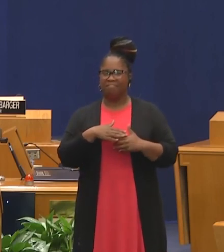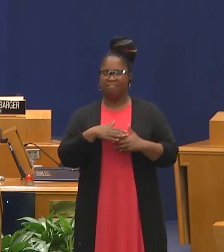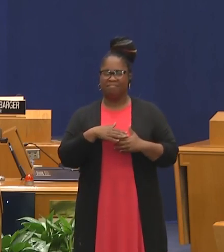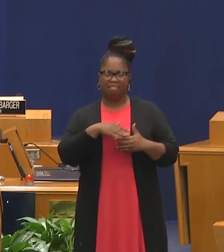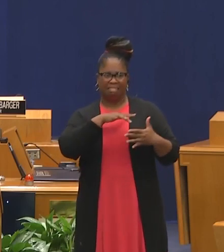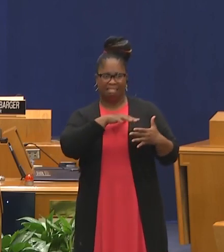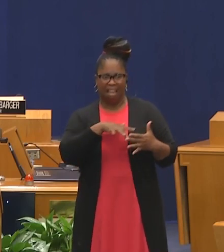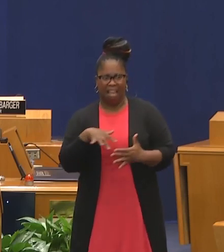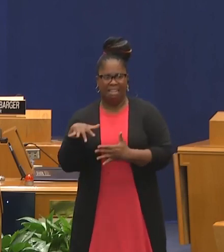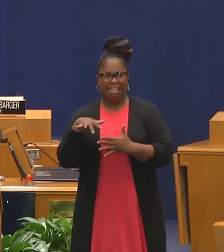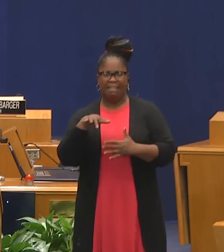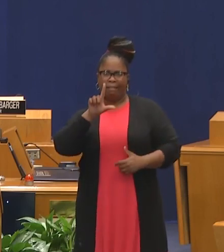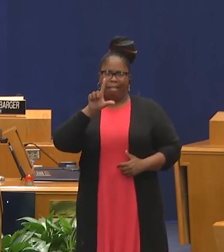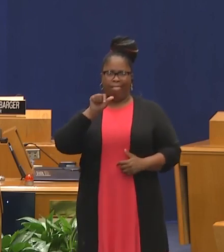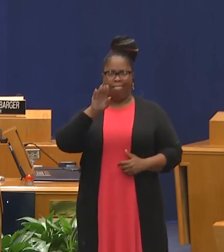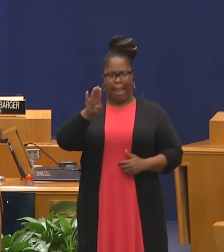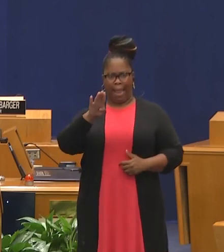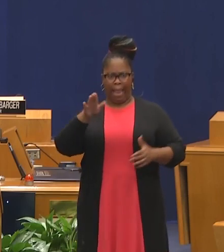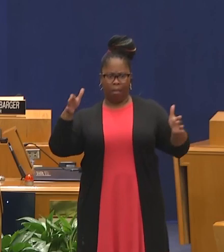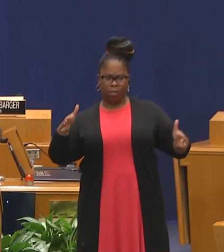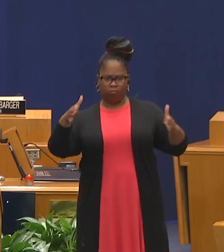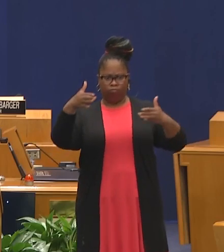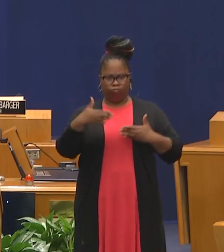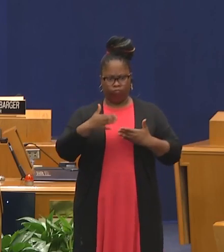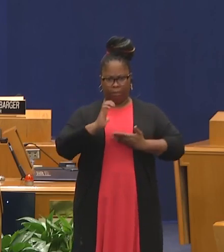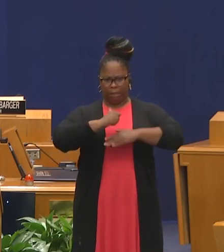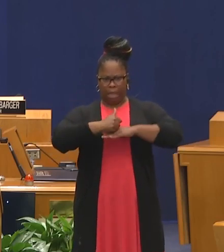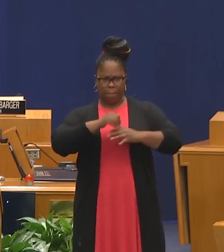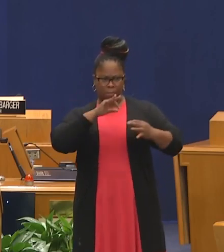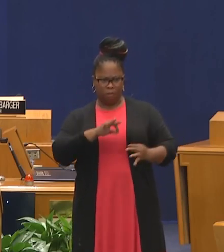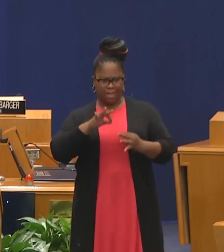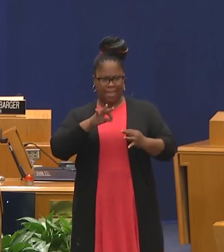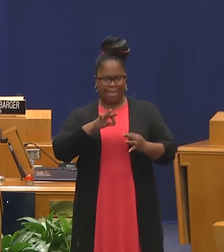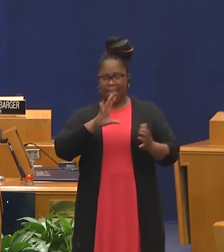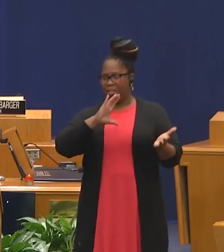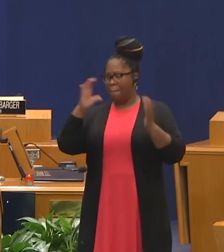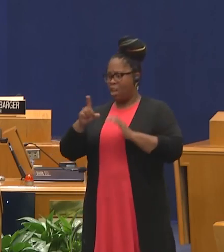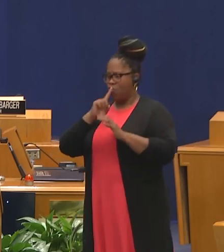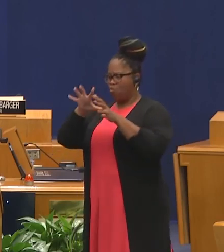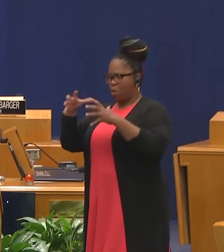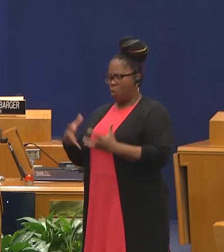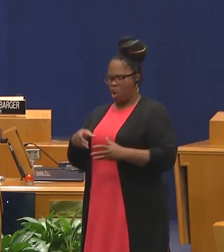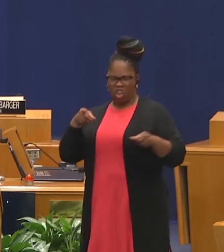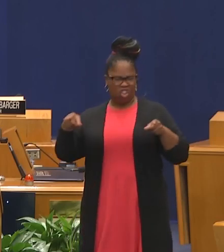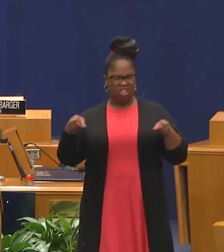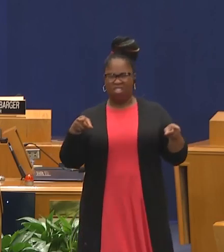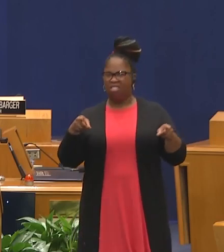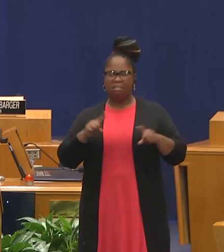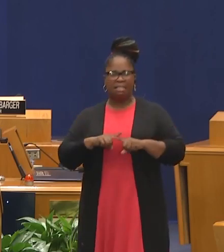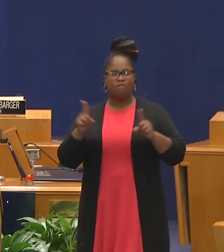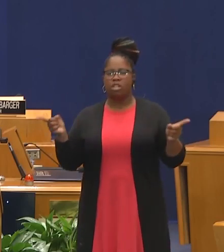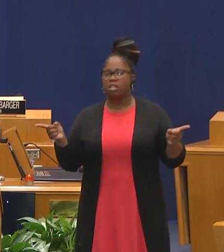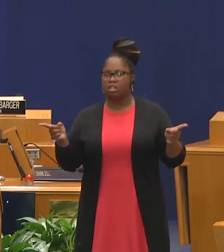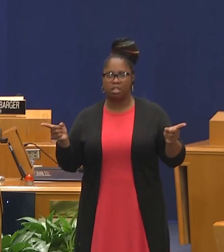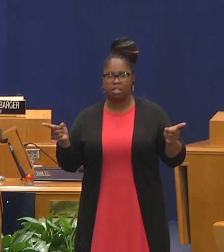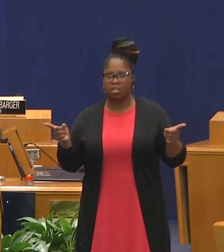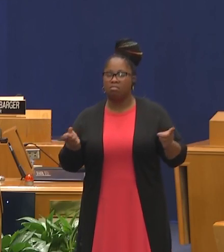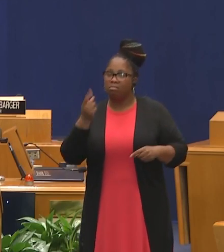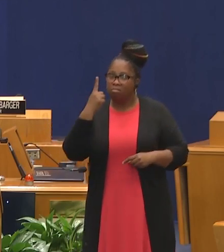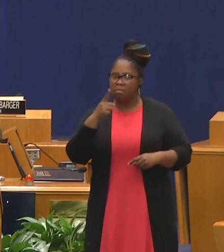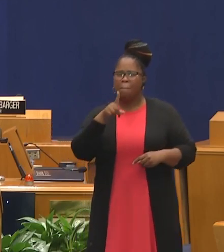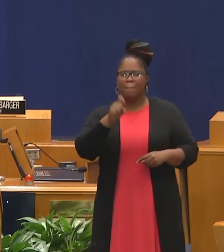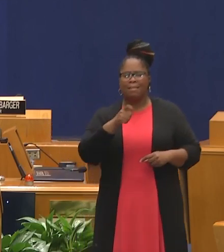studied in sort of a lab setting and how this virus actually acts in the real world may be slightly different, and that it's often helpful to have